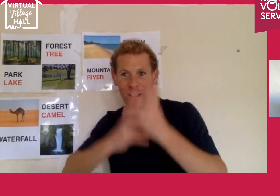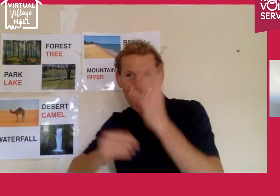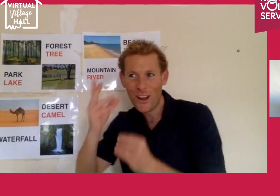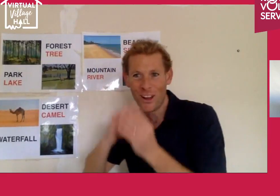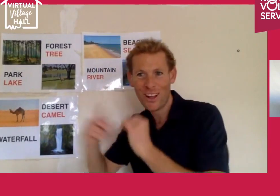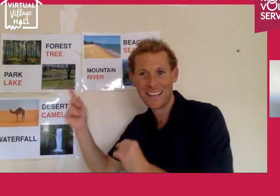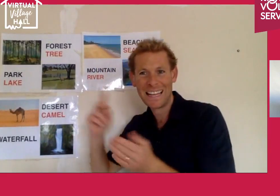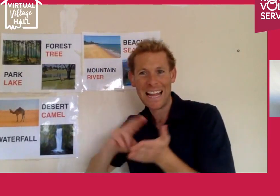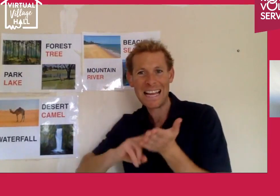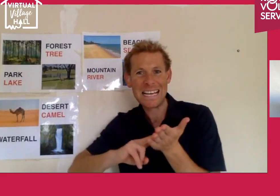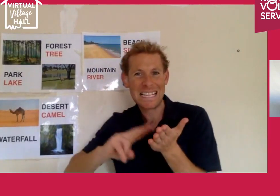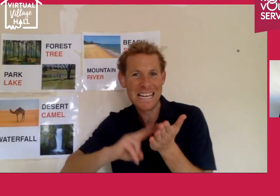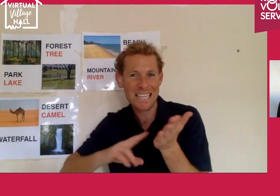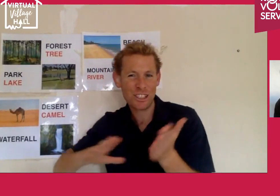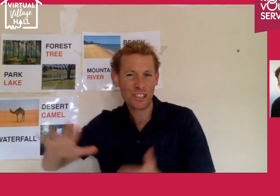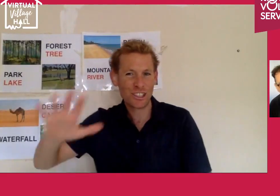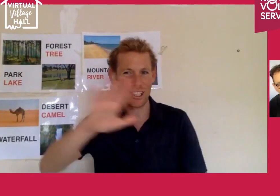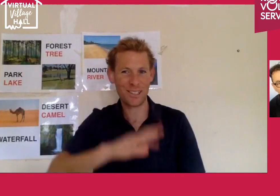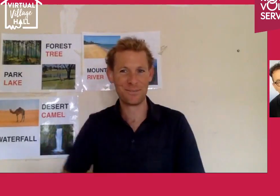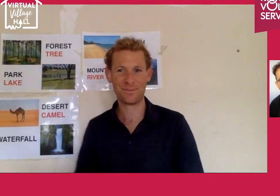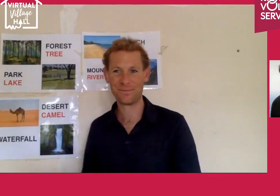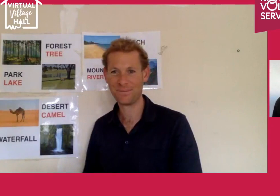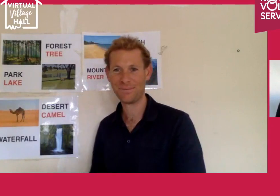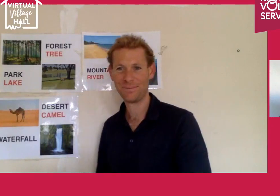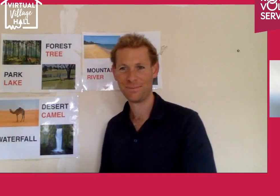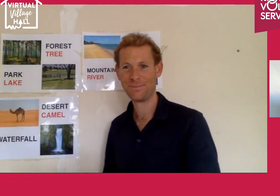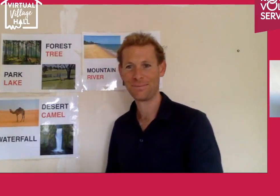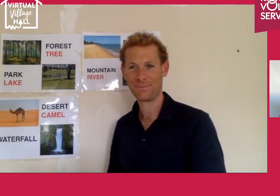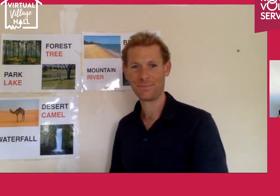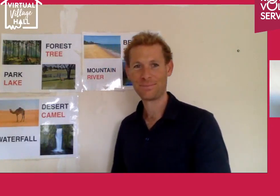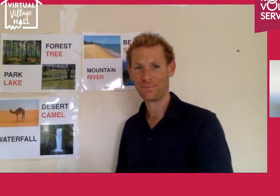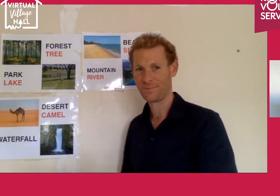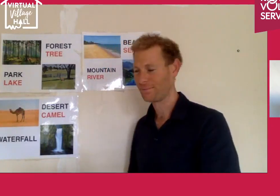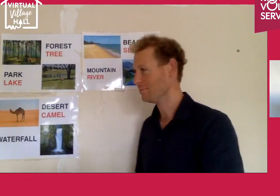Okay, so we're going to learn some nature signs now.